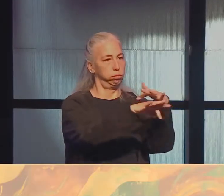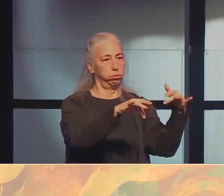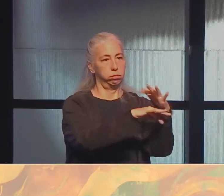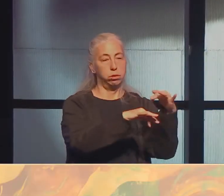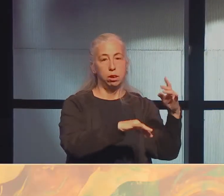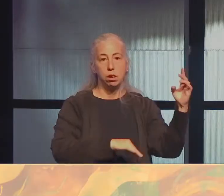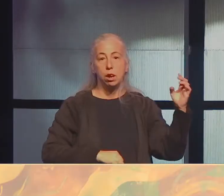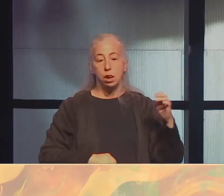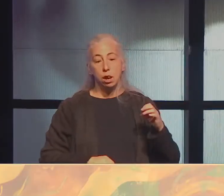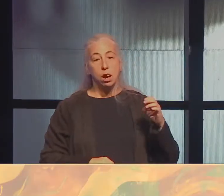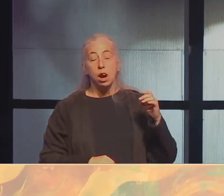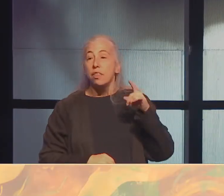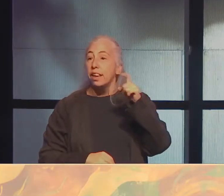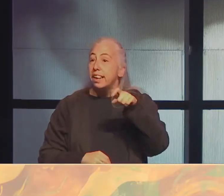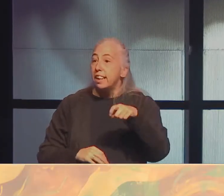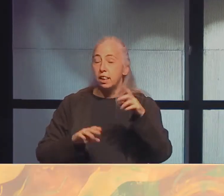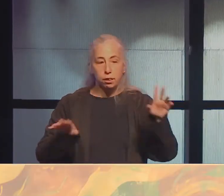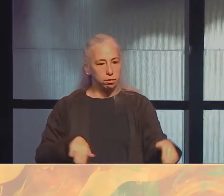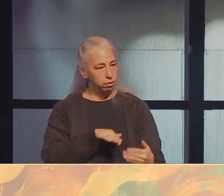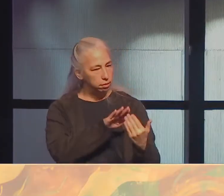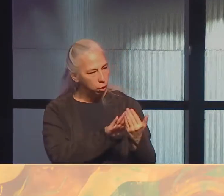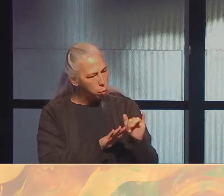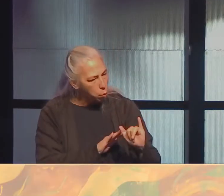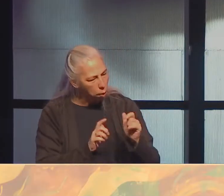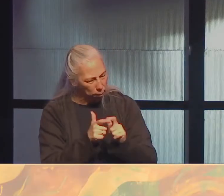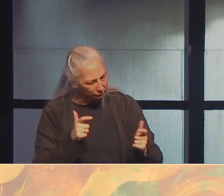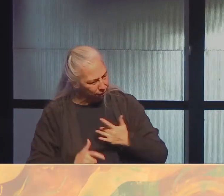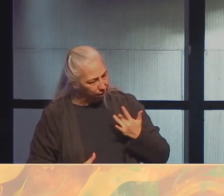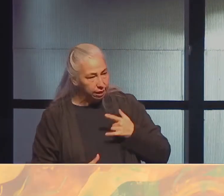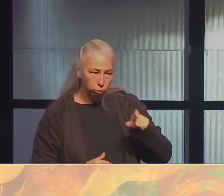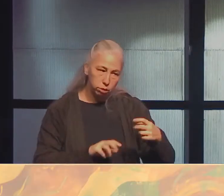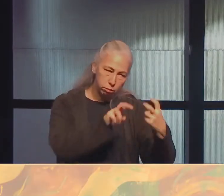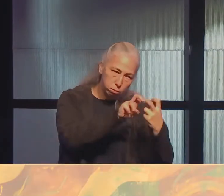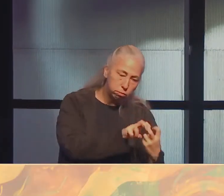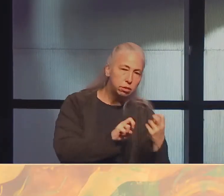big feelings. Let's talk about them, right?